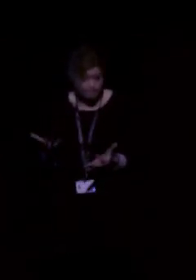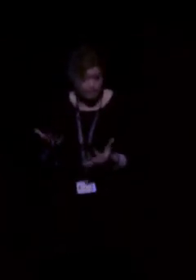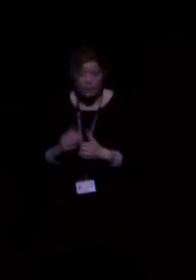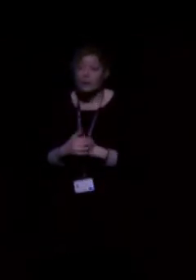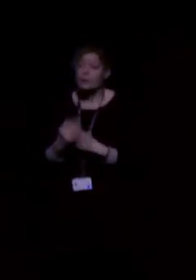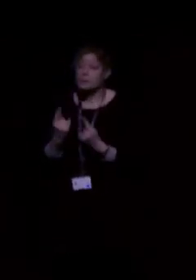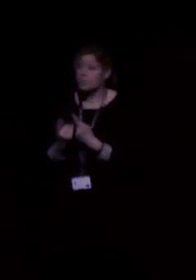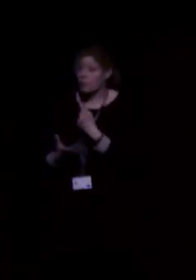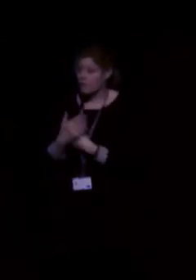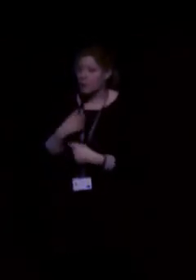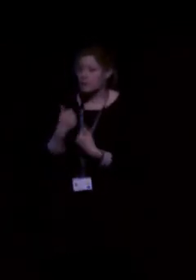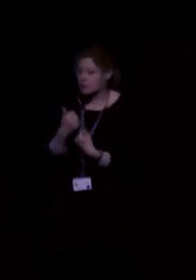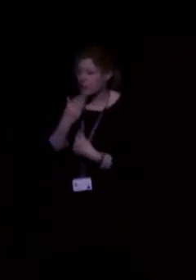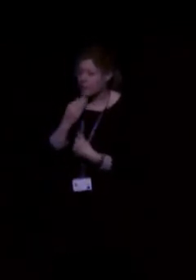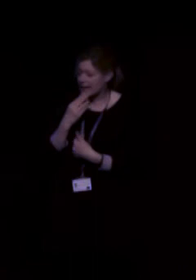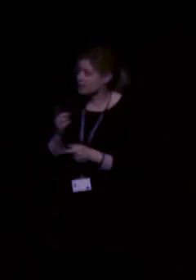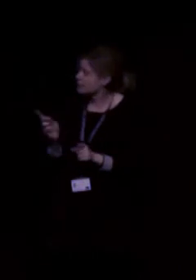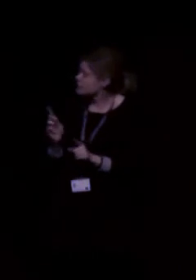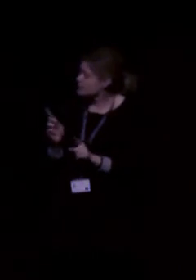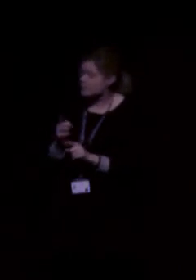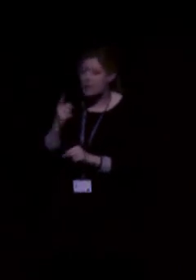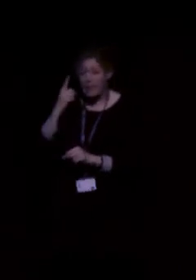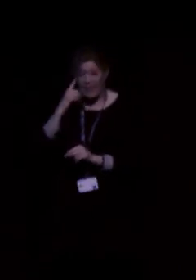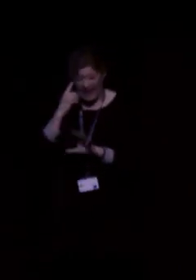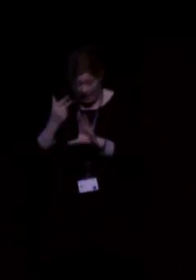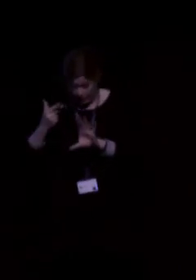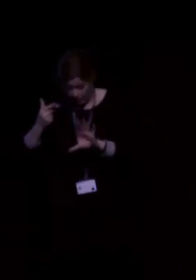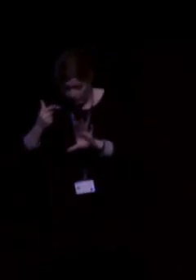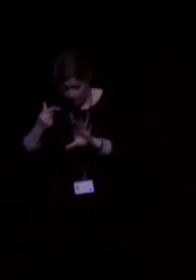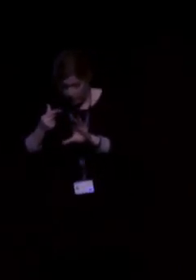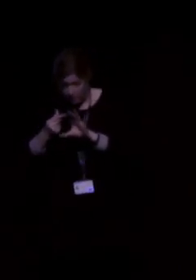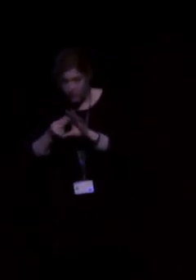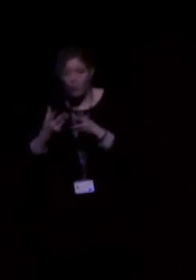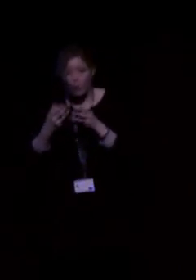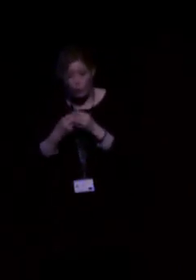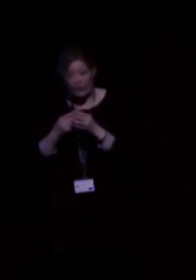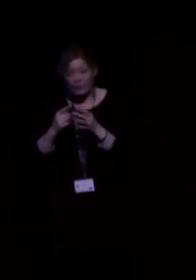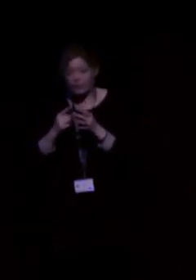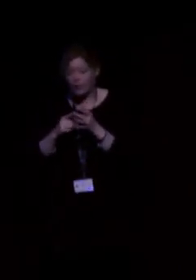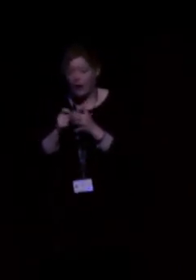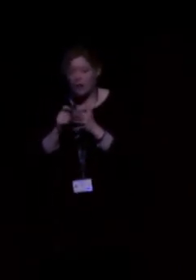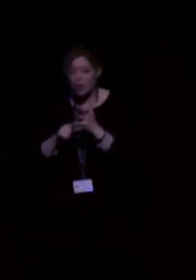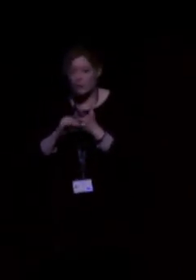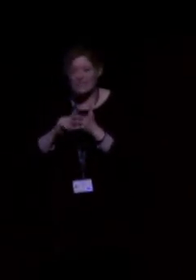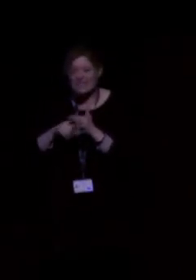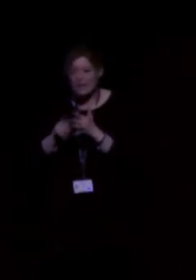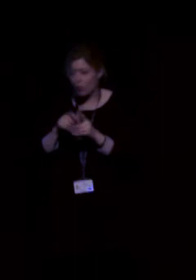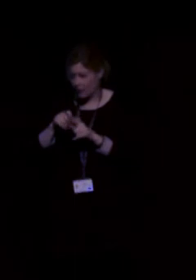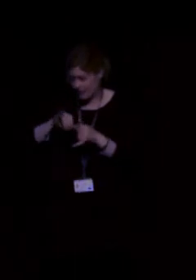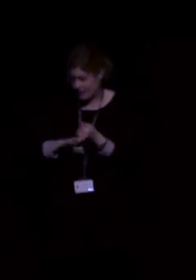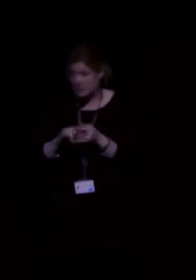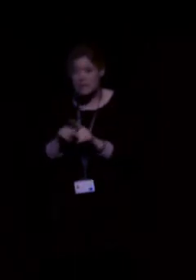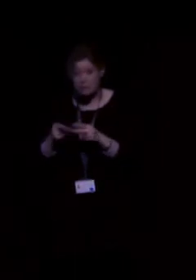we've now started to use is injecting the ear with high-dose steroids. It's exactly the same way as if you get a knee